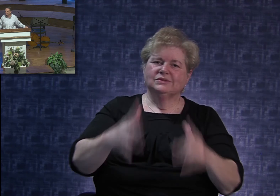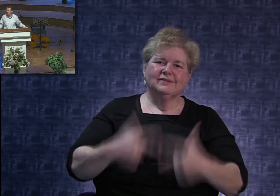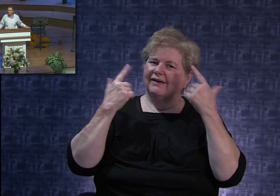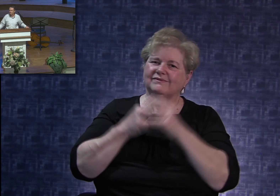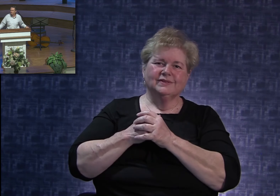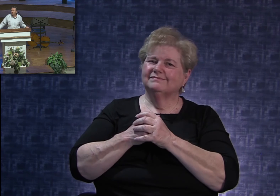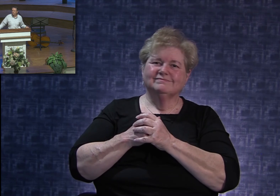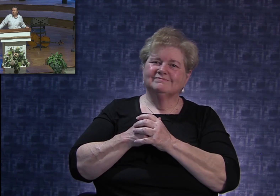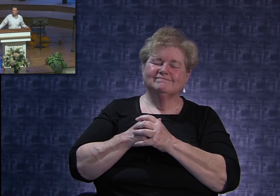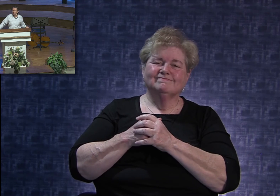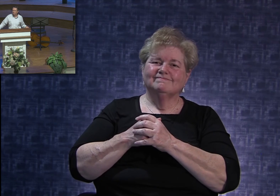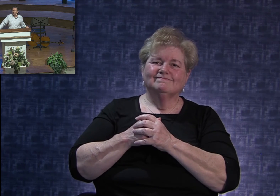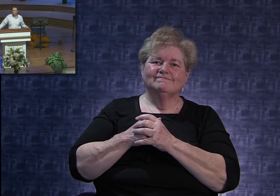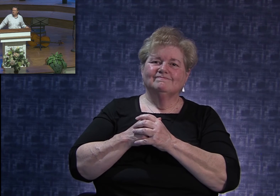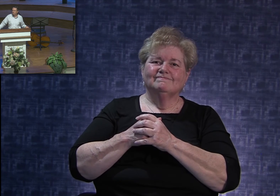it.